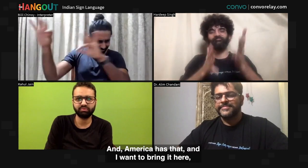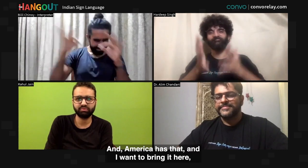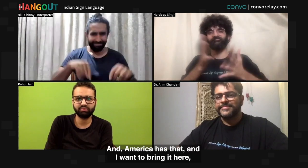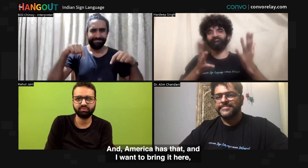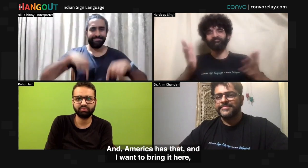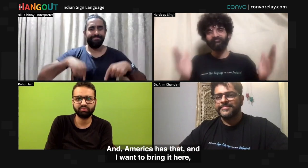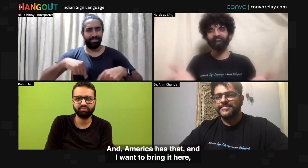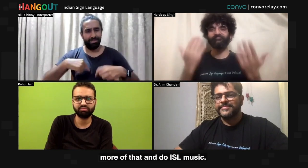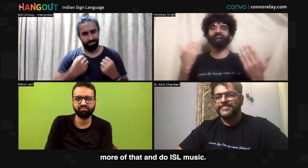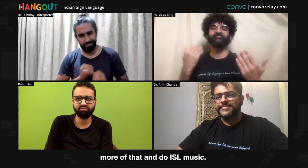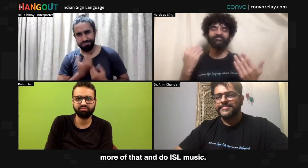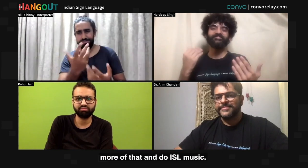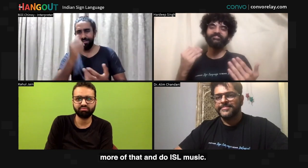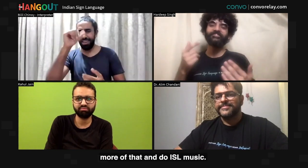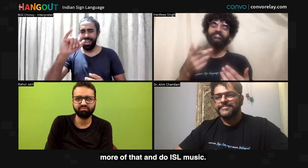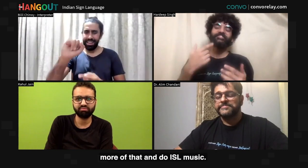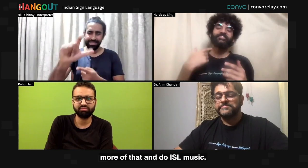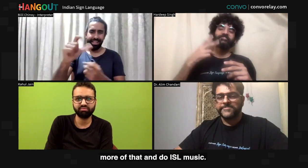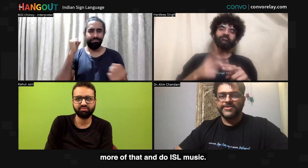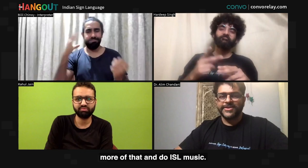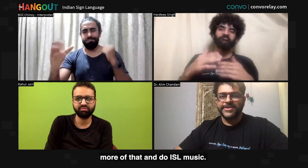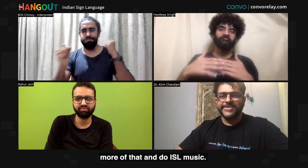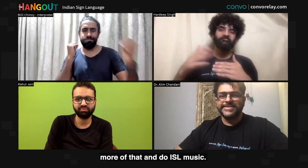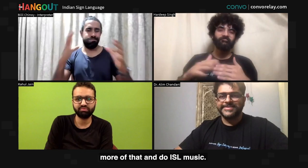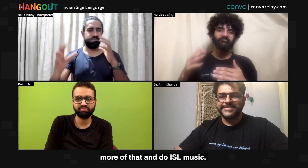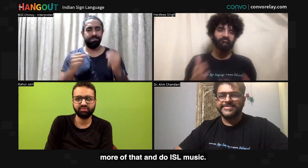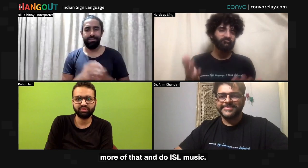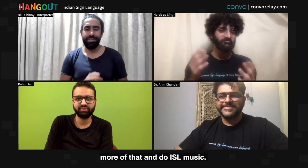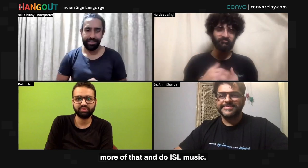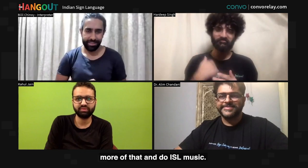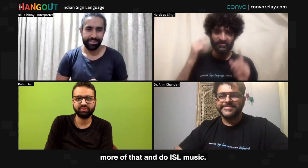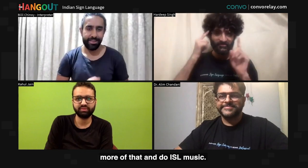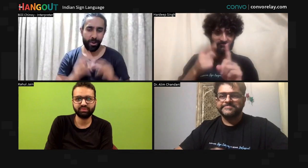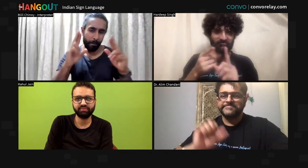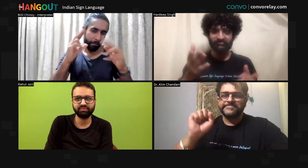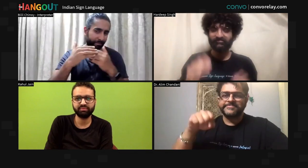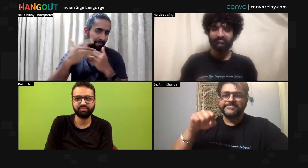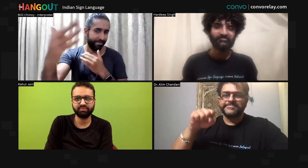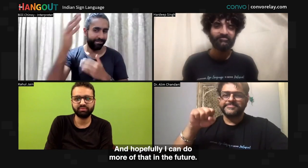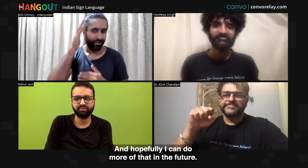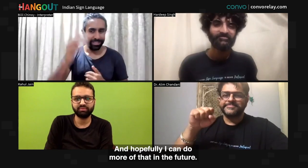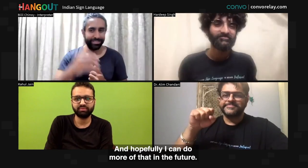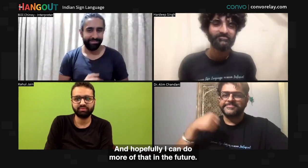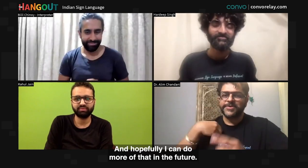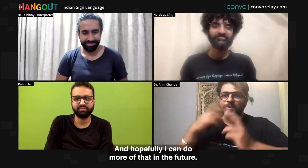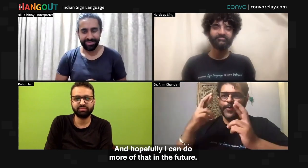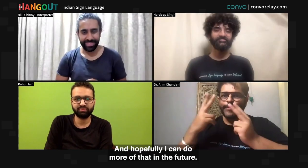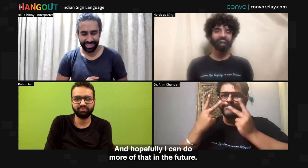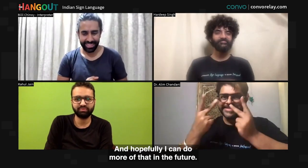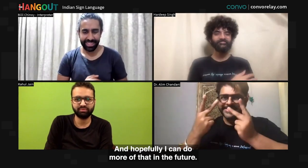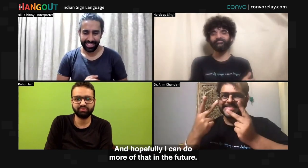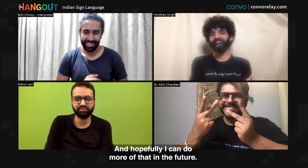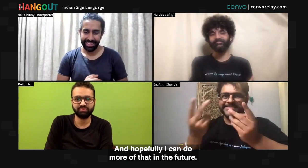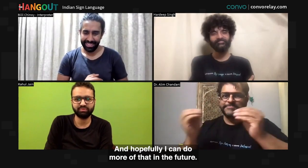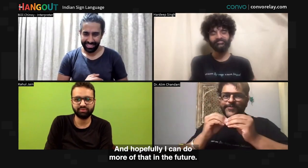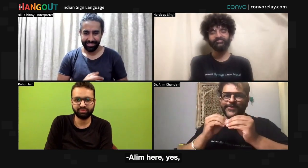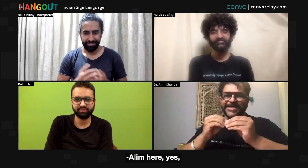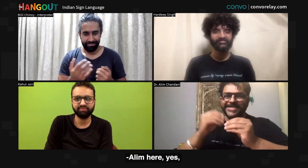that. I want to bring it here, more of that and do, uh, ISL music. And I, hopefully I can do more of that in the future. Alim